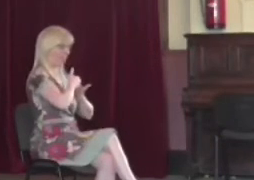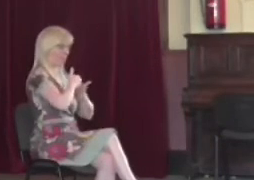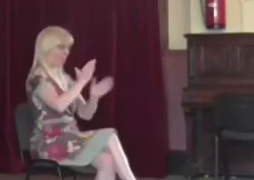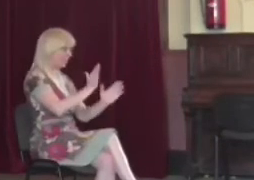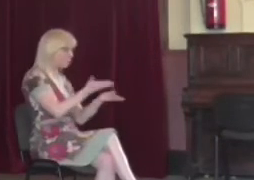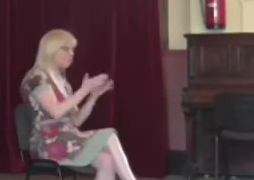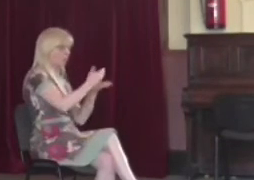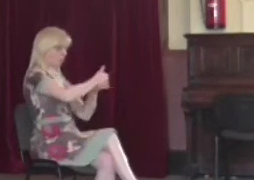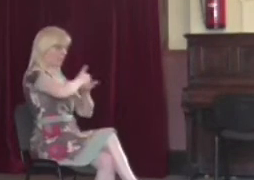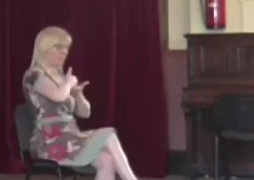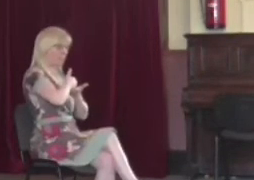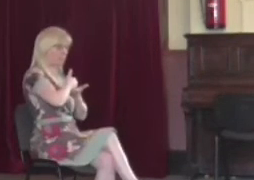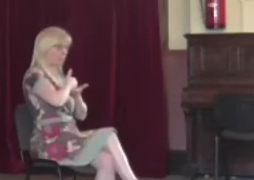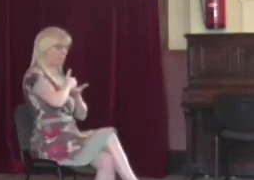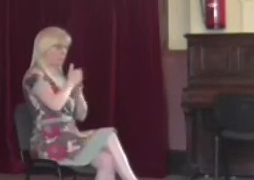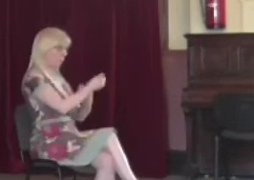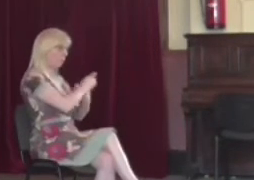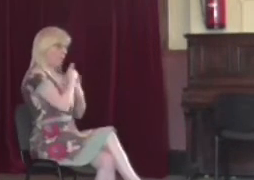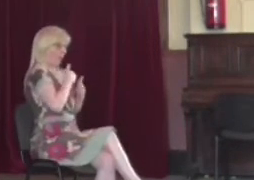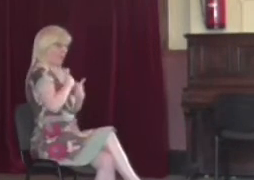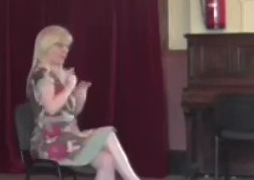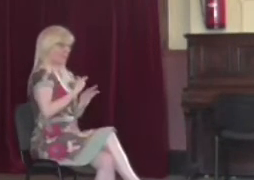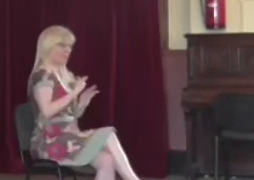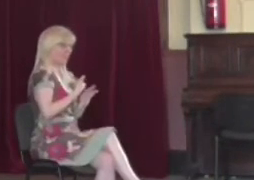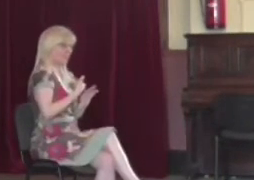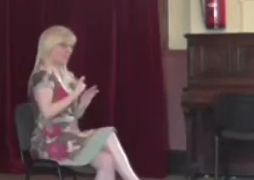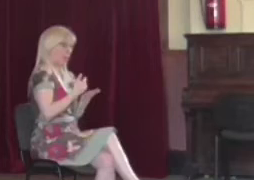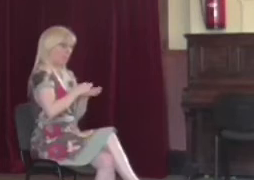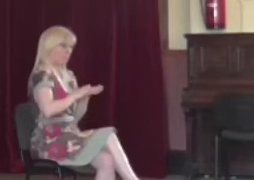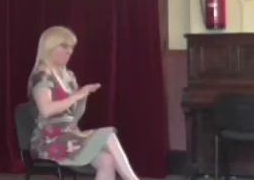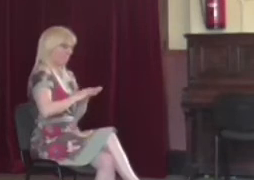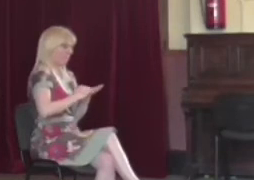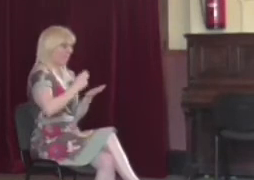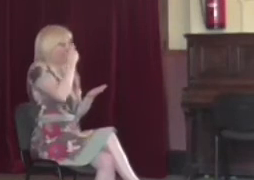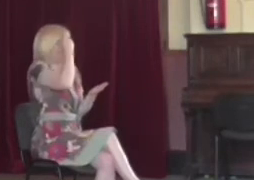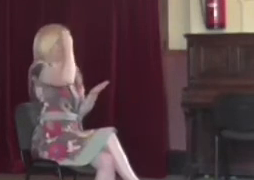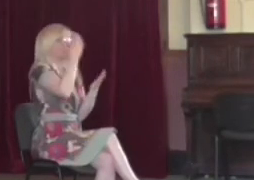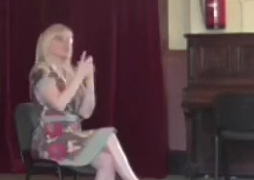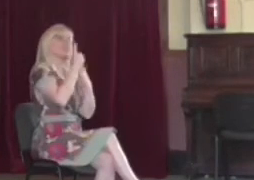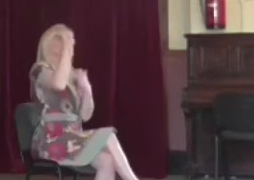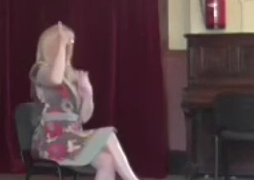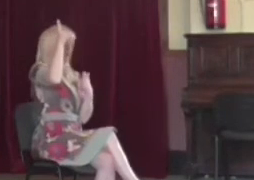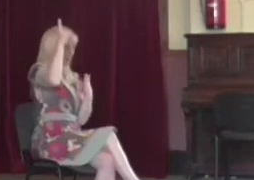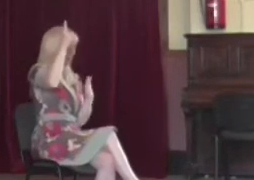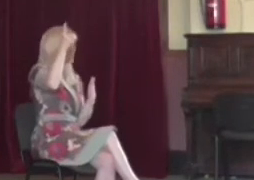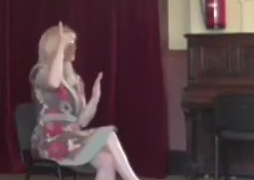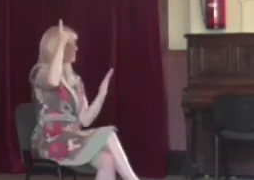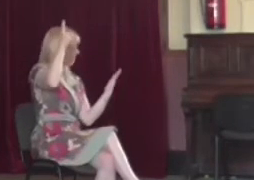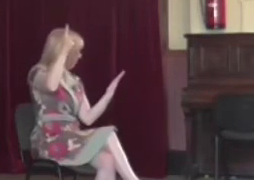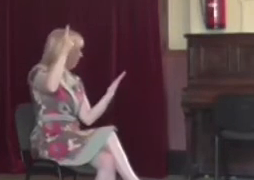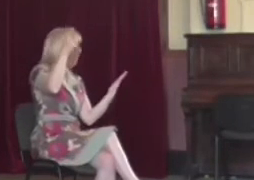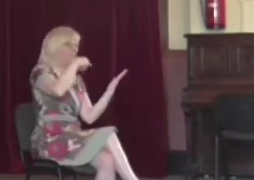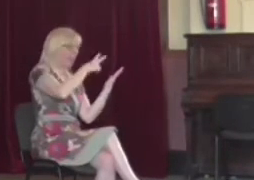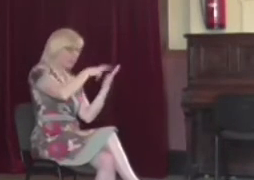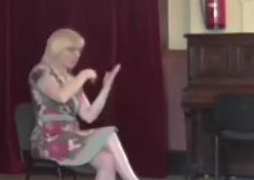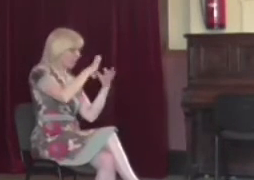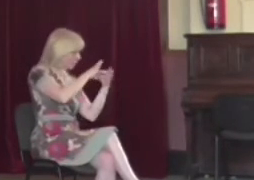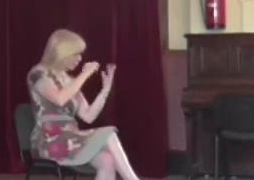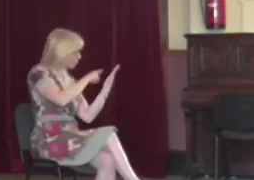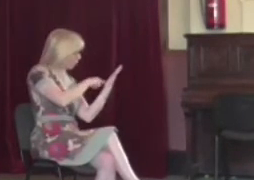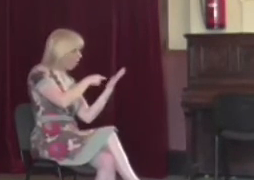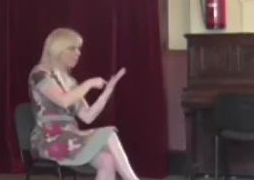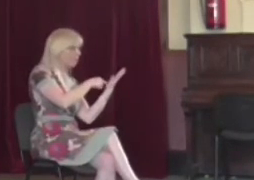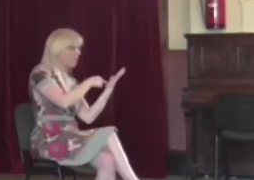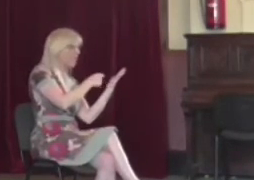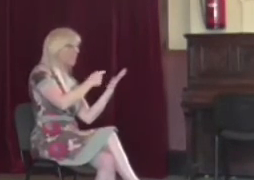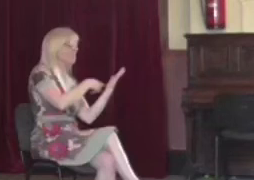I thought, no, I don't really. I'm just going to tell people that's what we're doing. And in my heart, I was starting to think, I'm not doing this, God. It's just so much